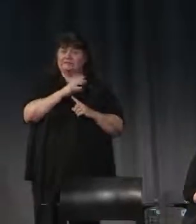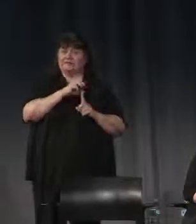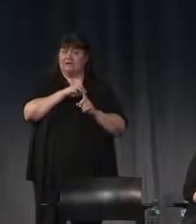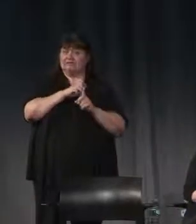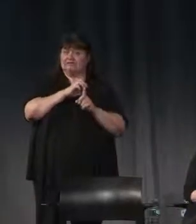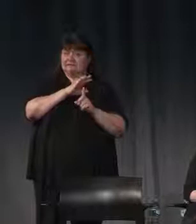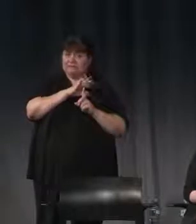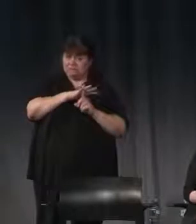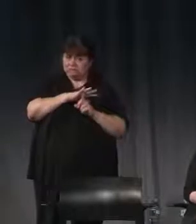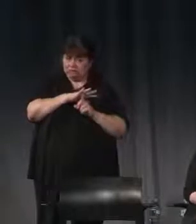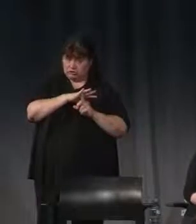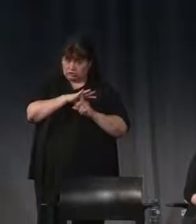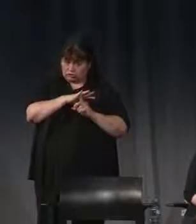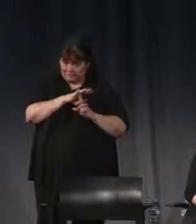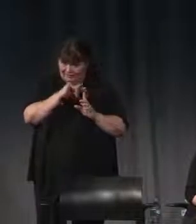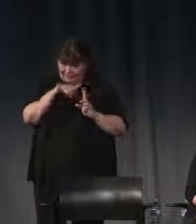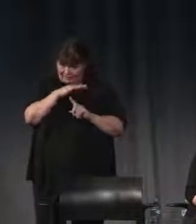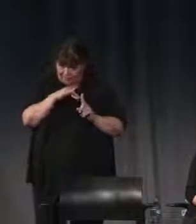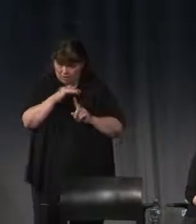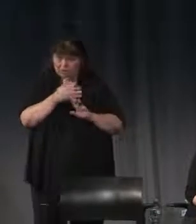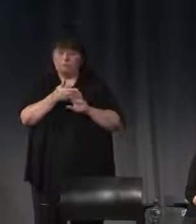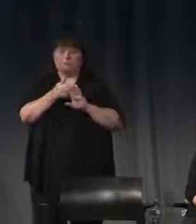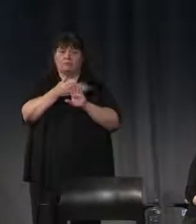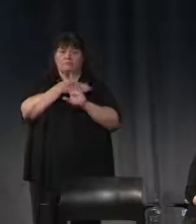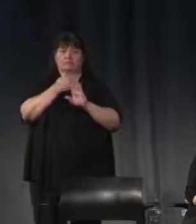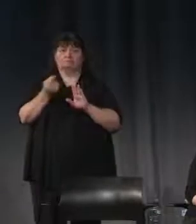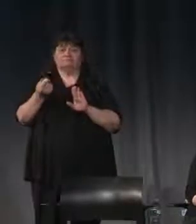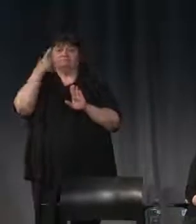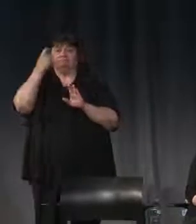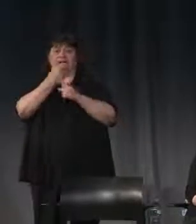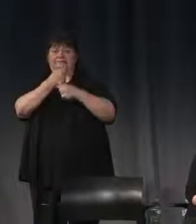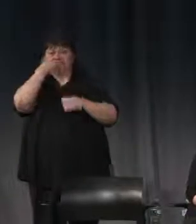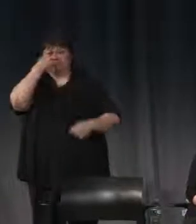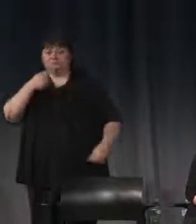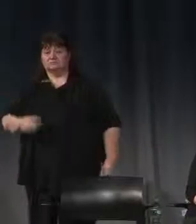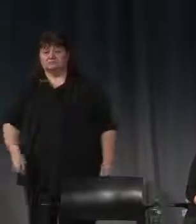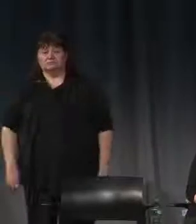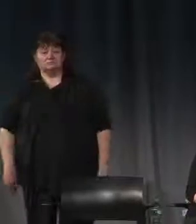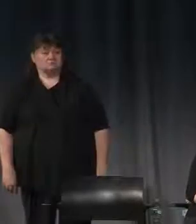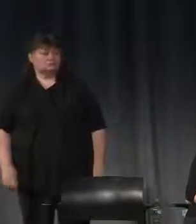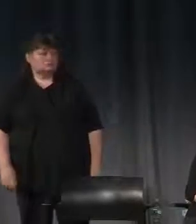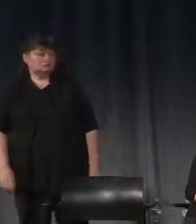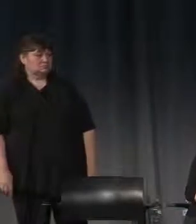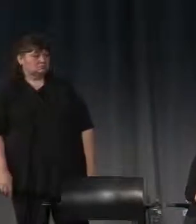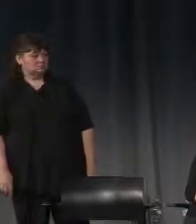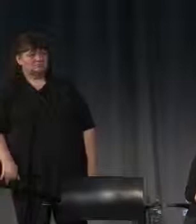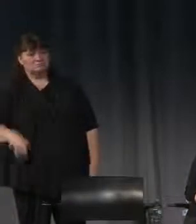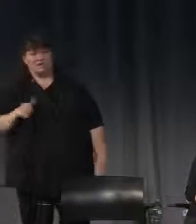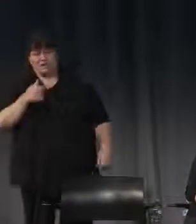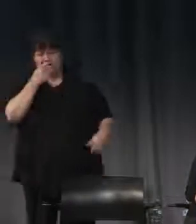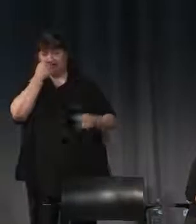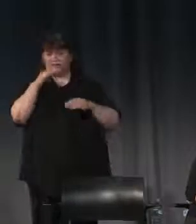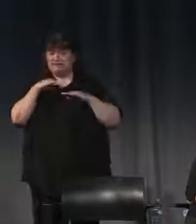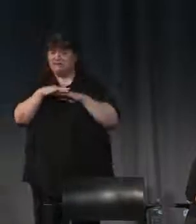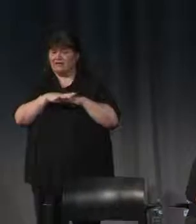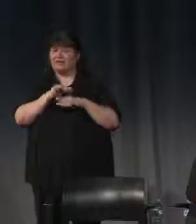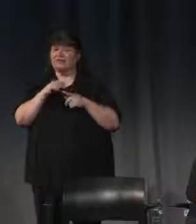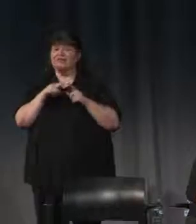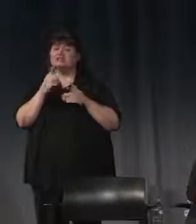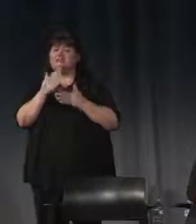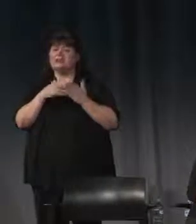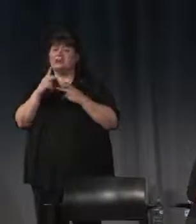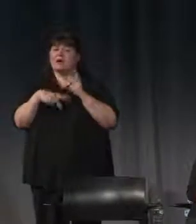exposure in that particular environment. So yeah, those are interesting effects that suggest that there is some kind of